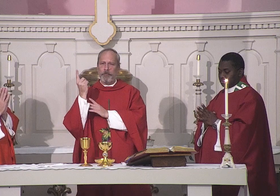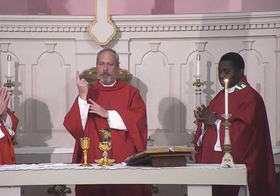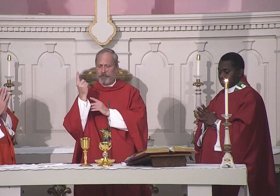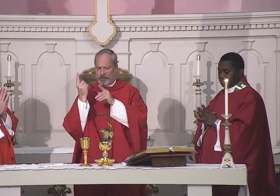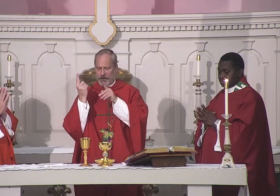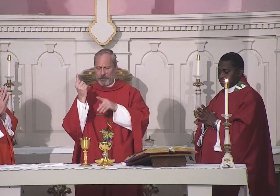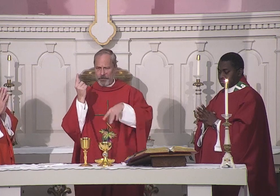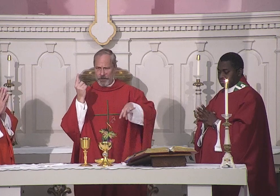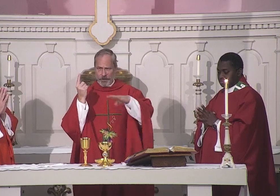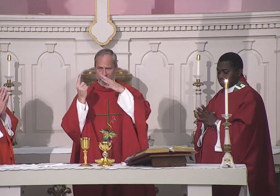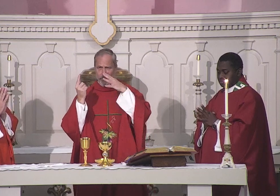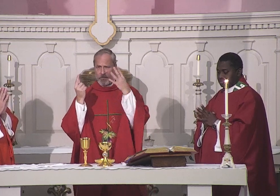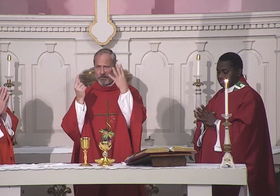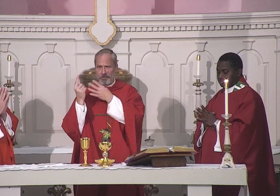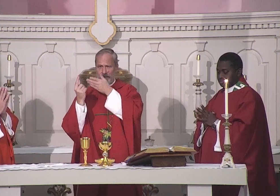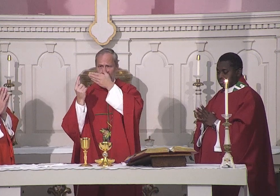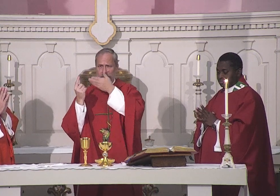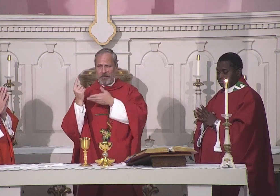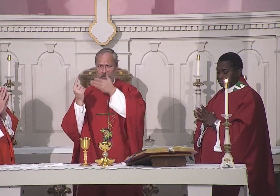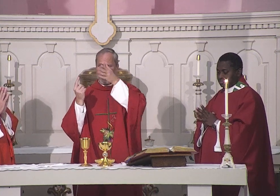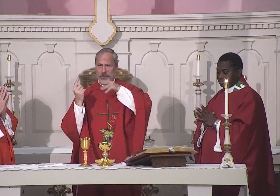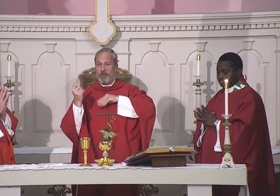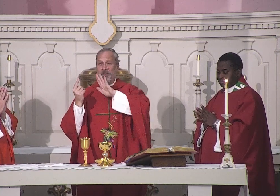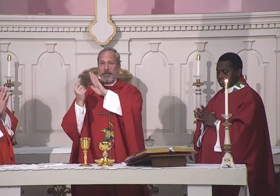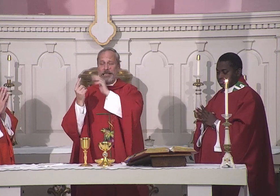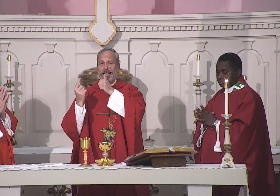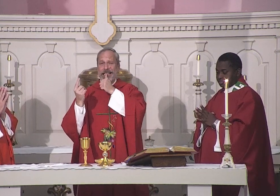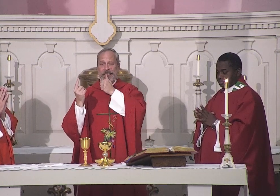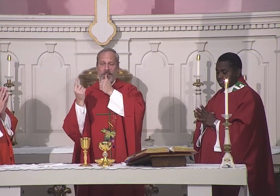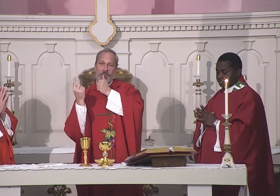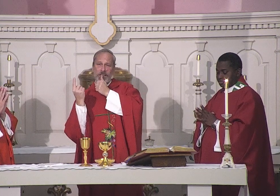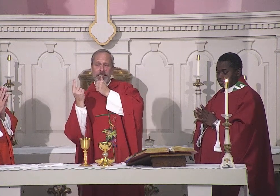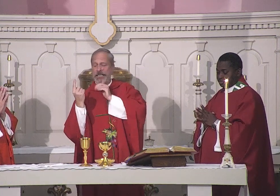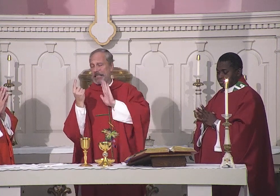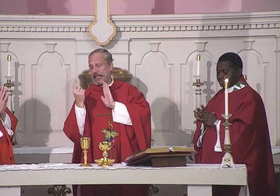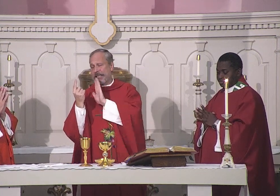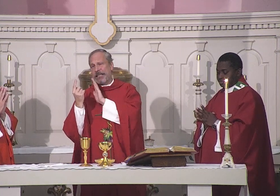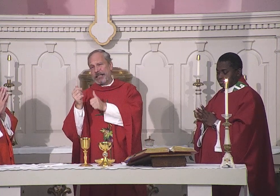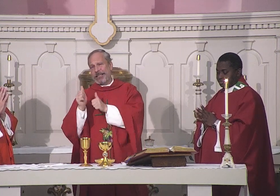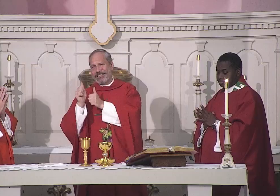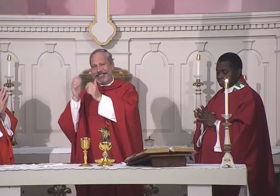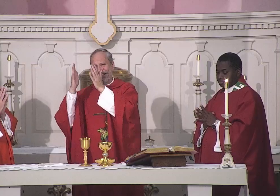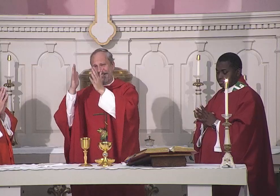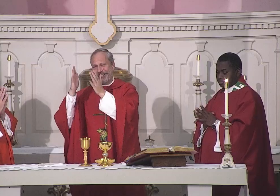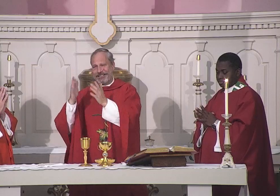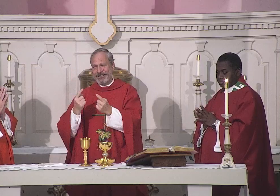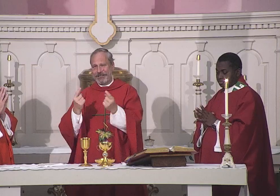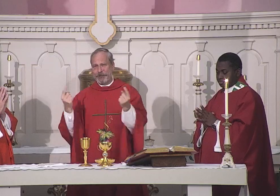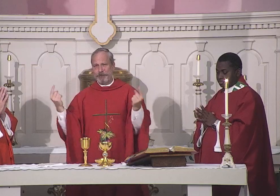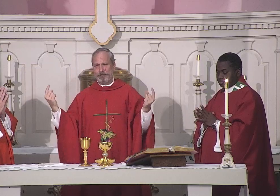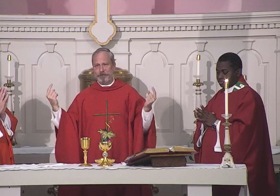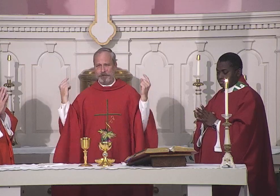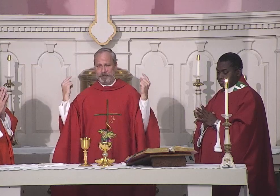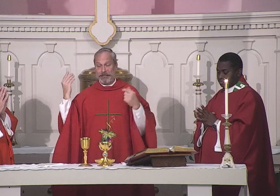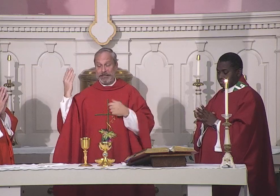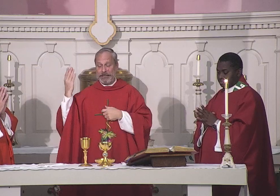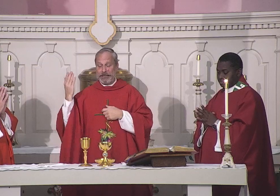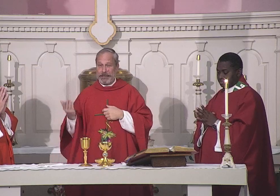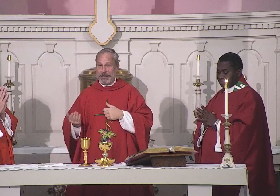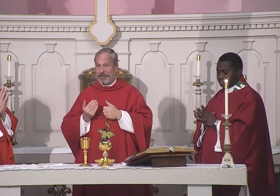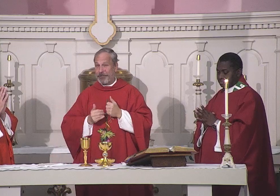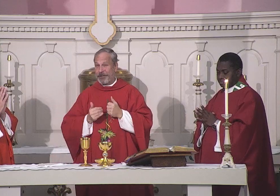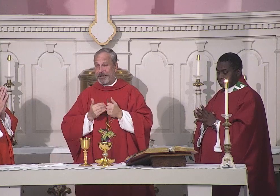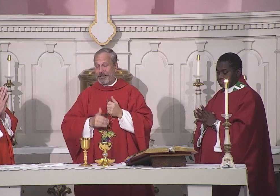At the time he was betrayed and entered willingly into his passion, he took bread